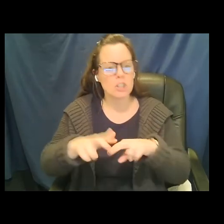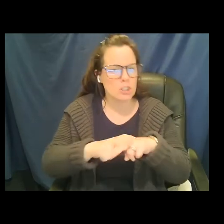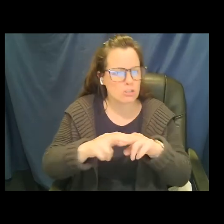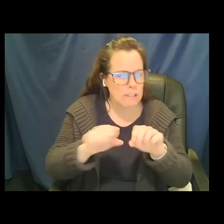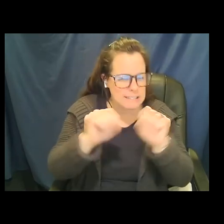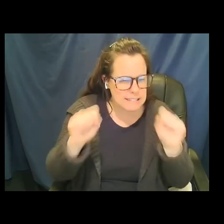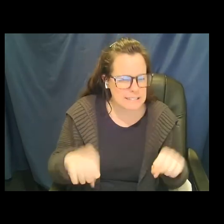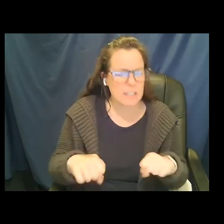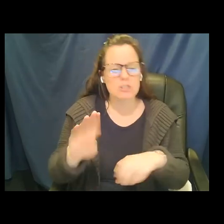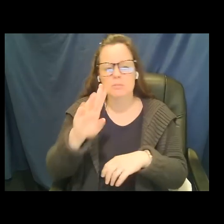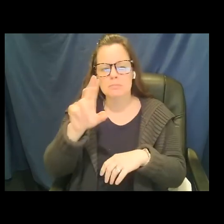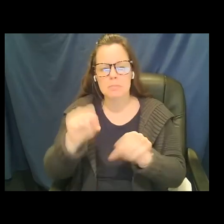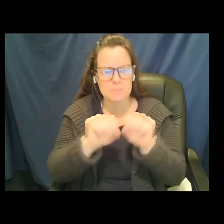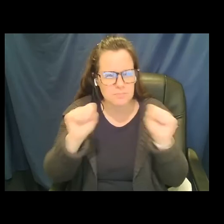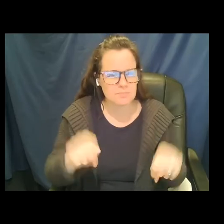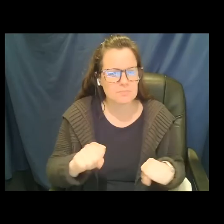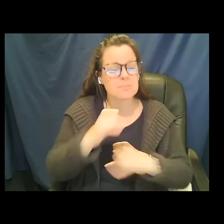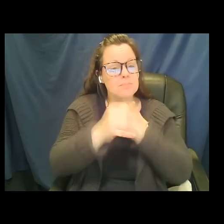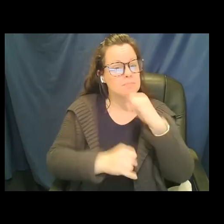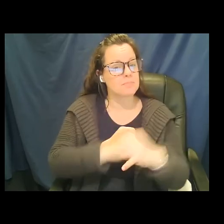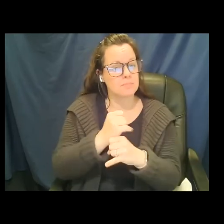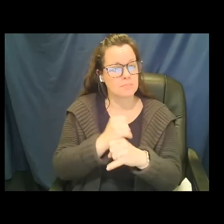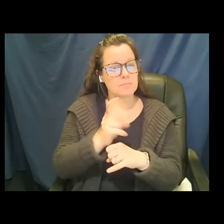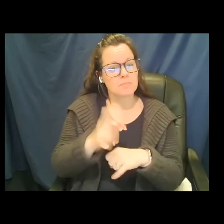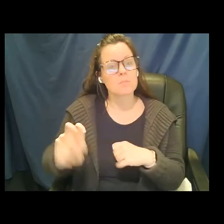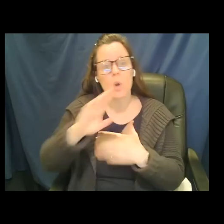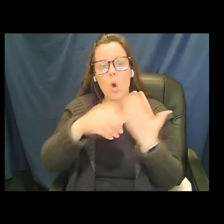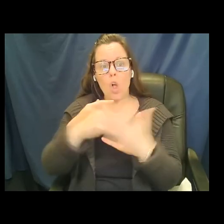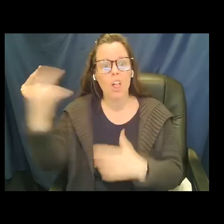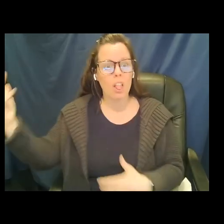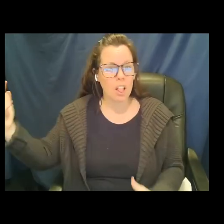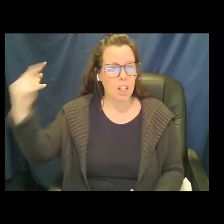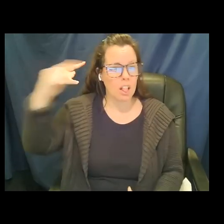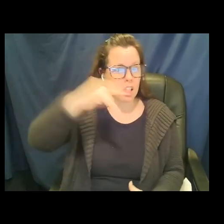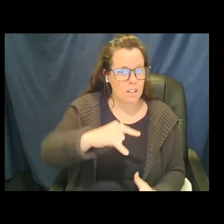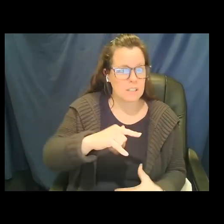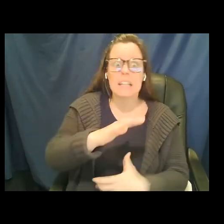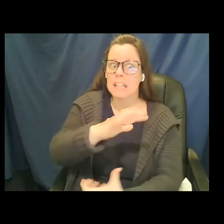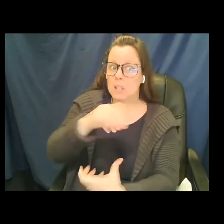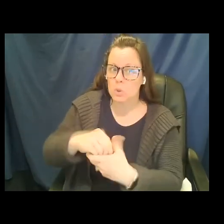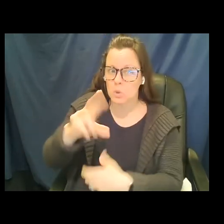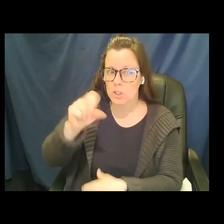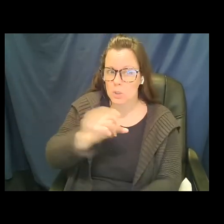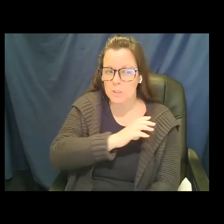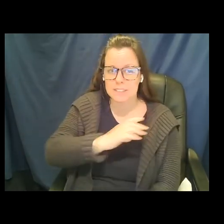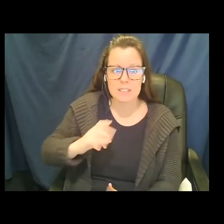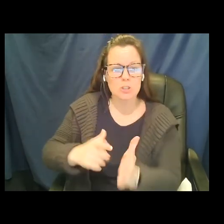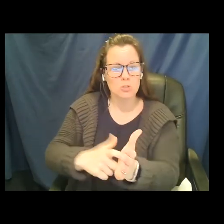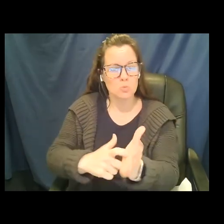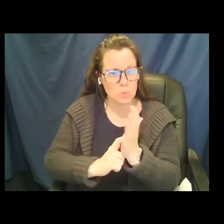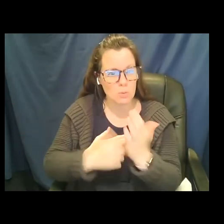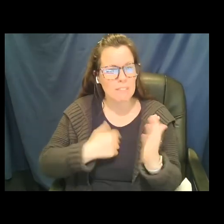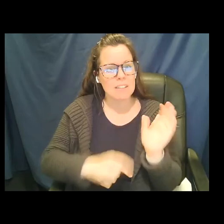For international travel, all air passengers coming to the United States, including U.S. citizens, are required to have a